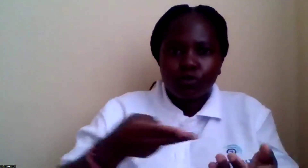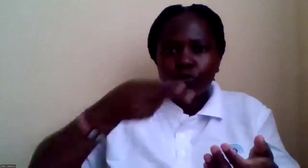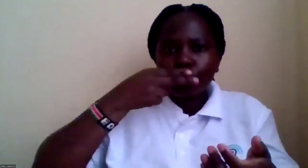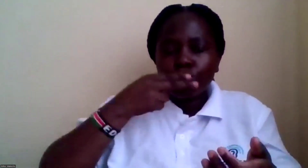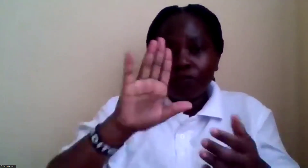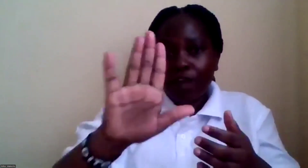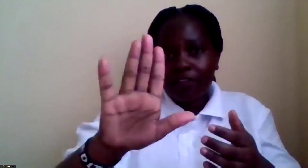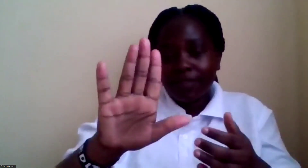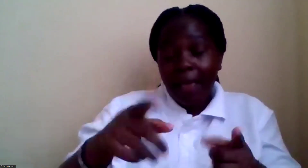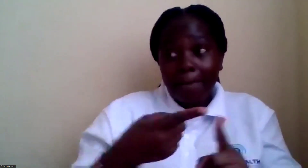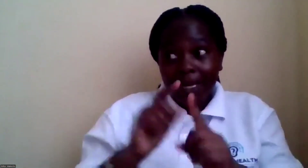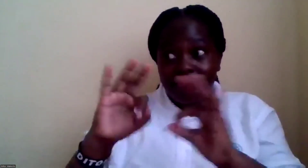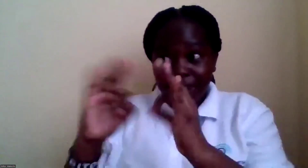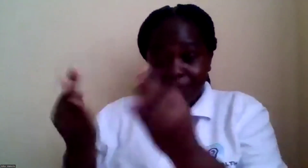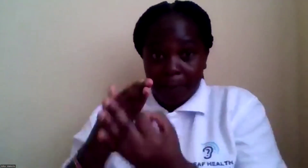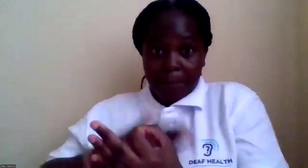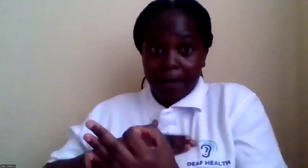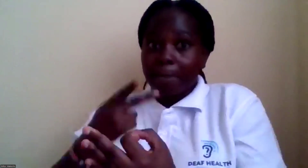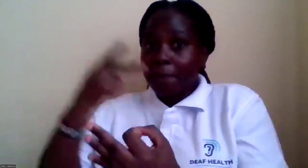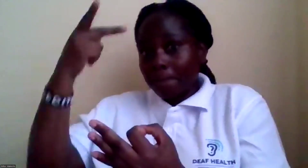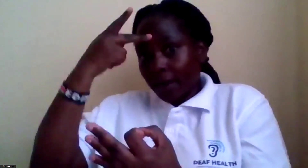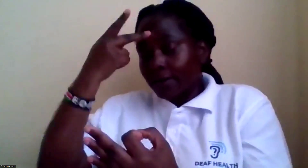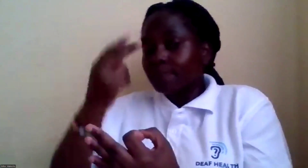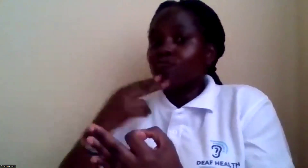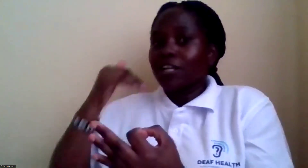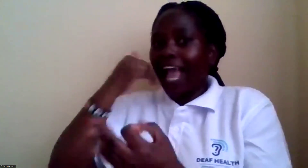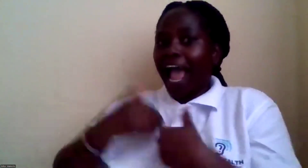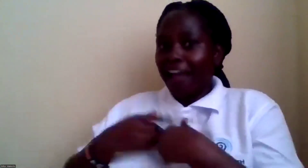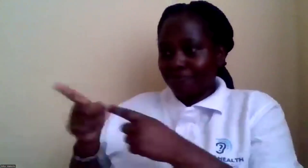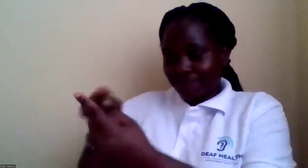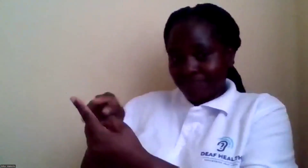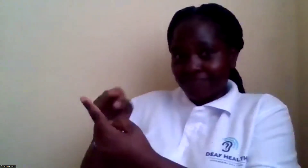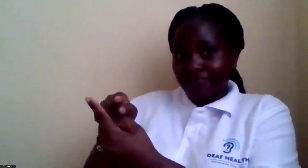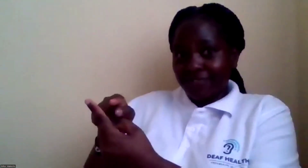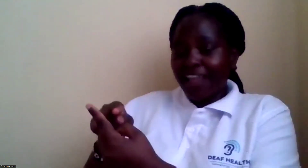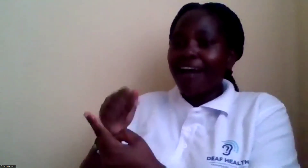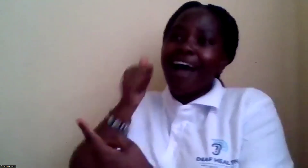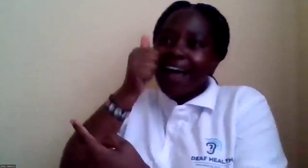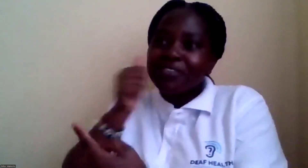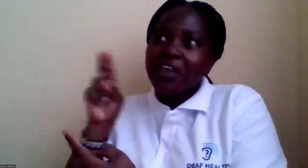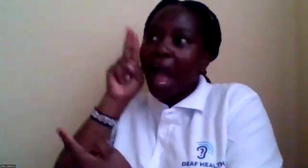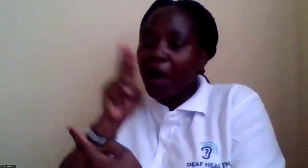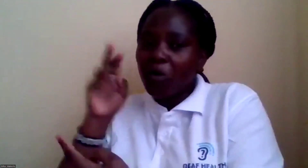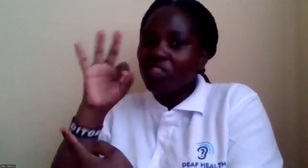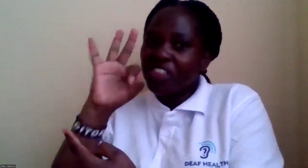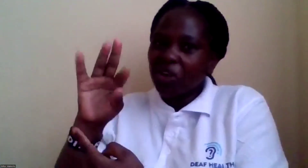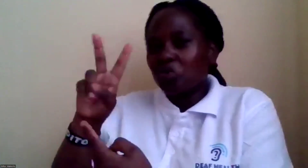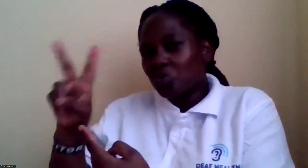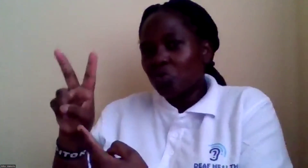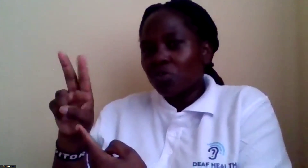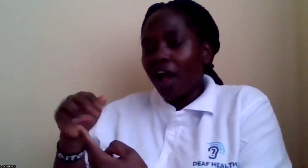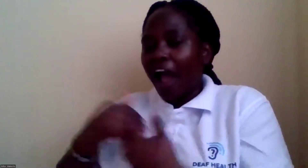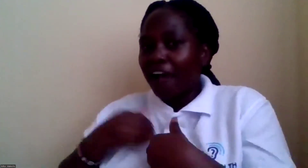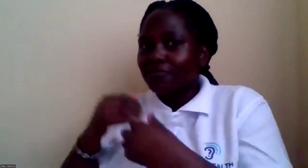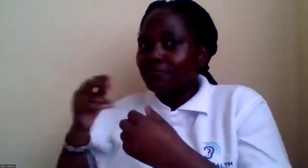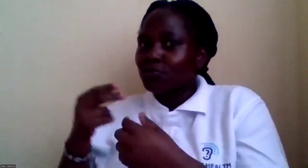of diabetes, my mother is diabetic, my father is diabetic, I have 3 aunties and 2 uncles, then there's someone else who is also